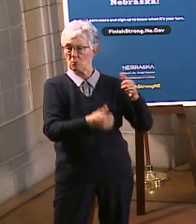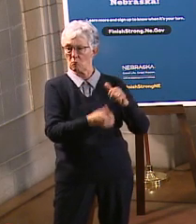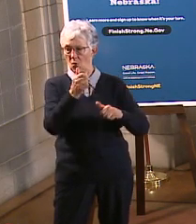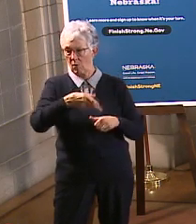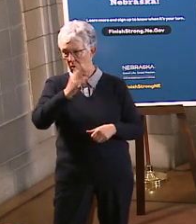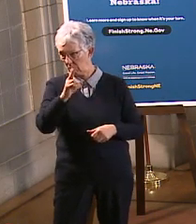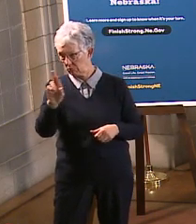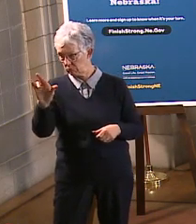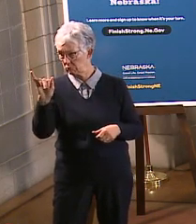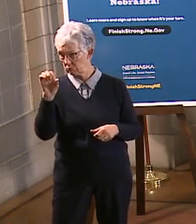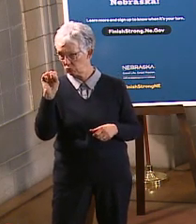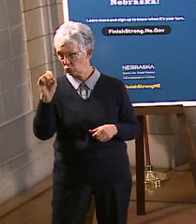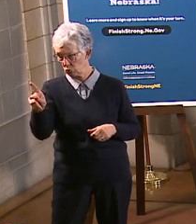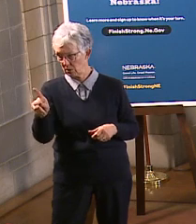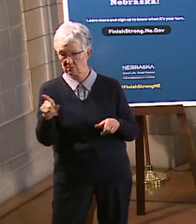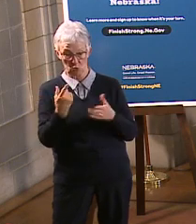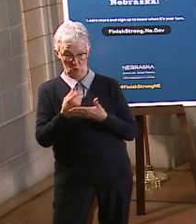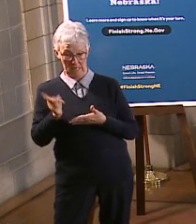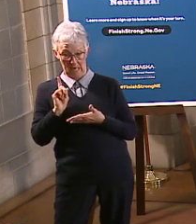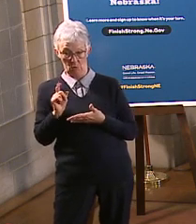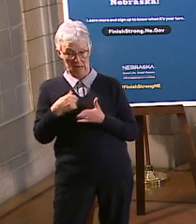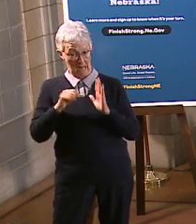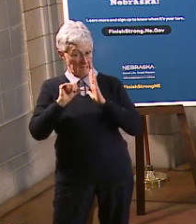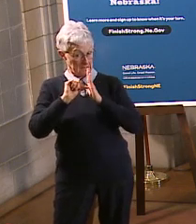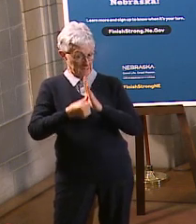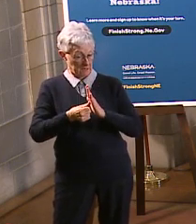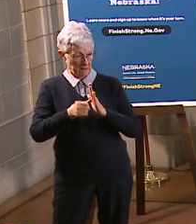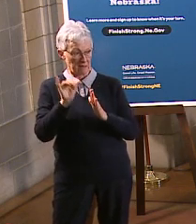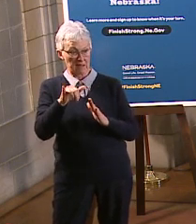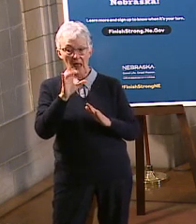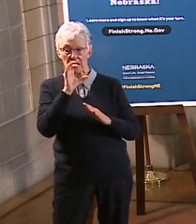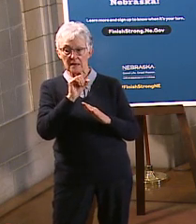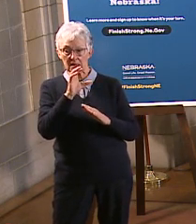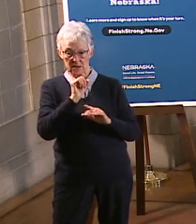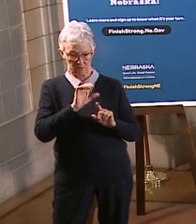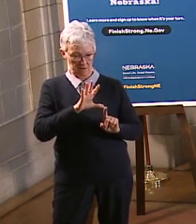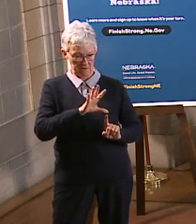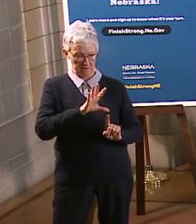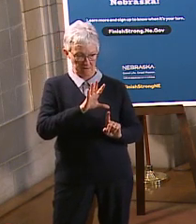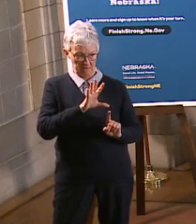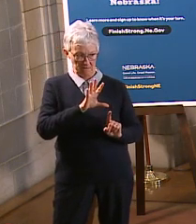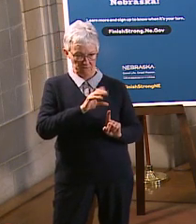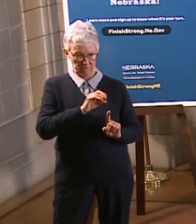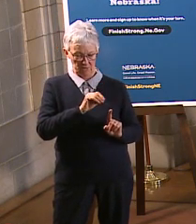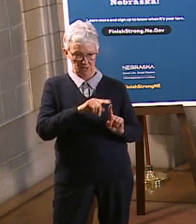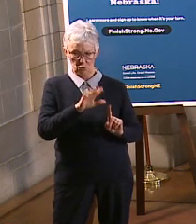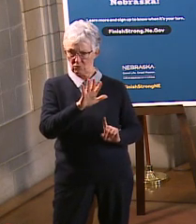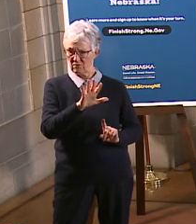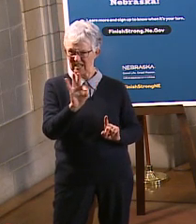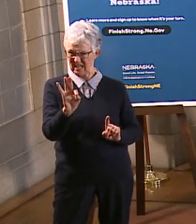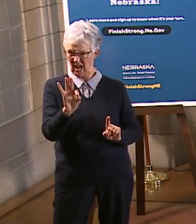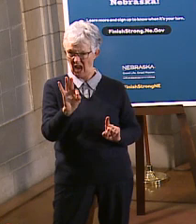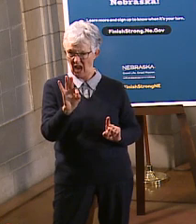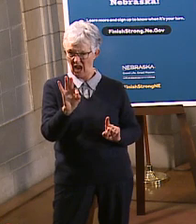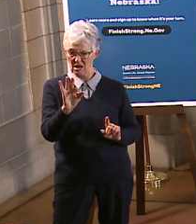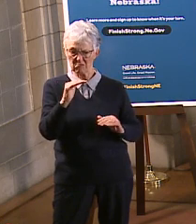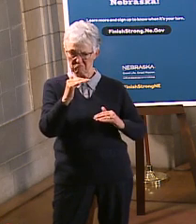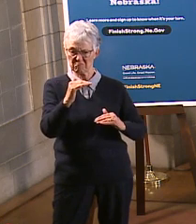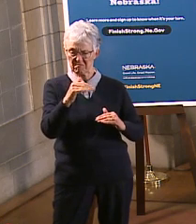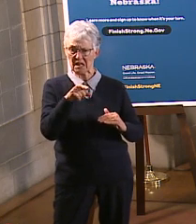I highlighted last week, if you look at that cohort that is age 50 to 59, and again, those people will have those